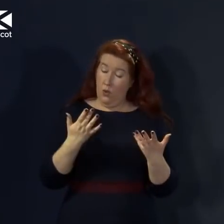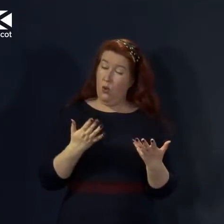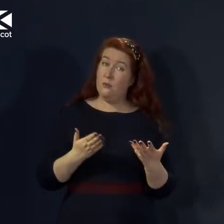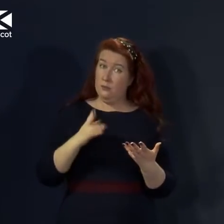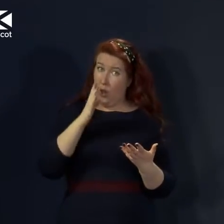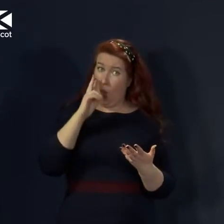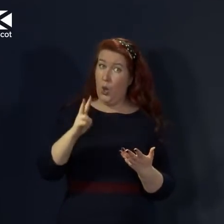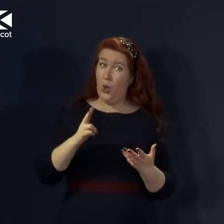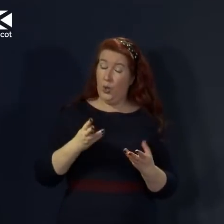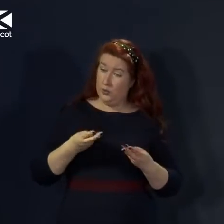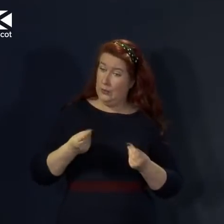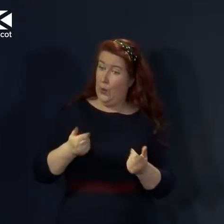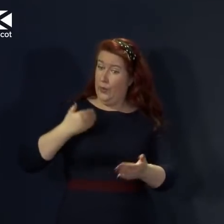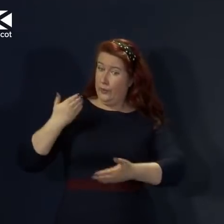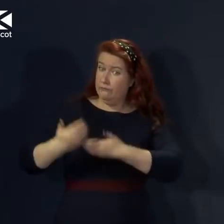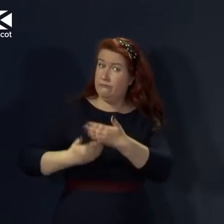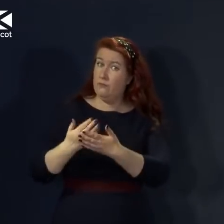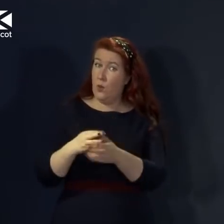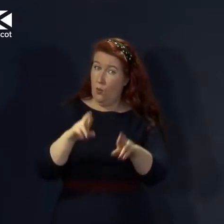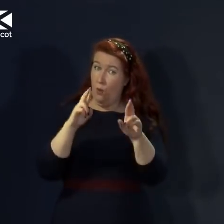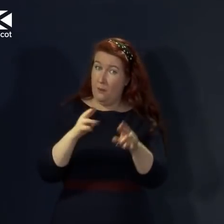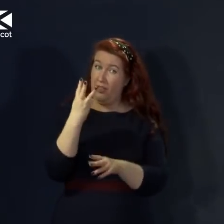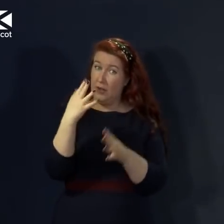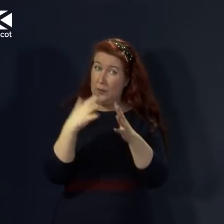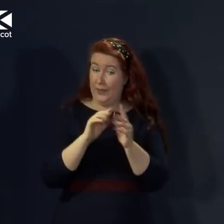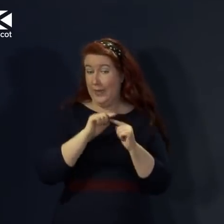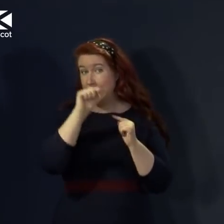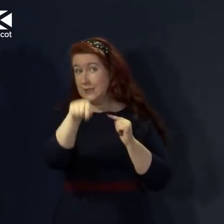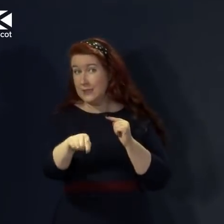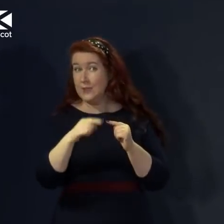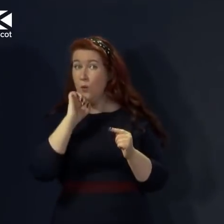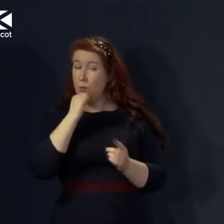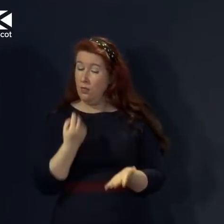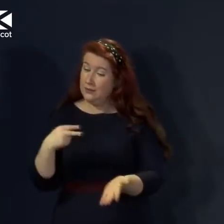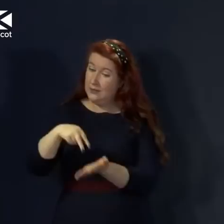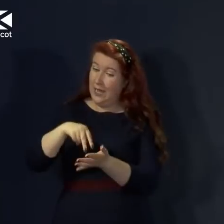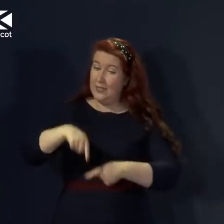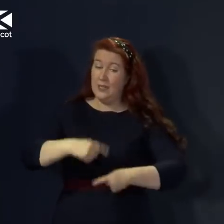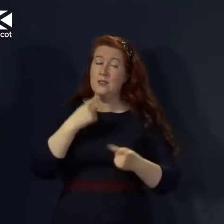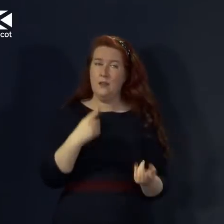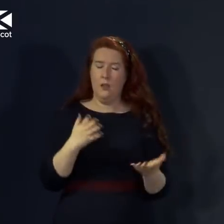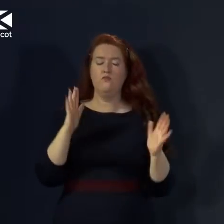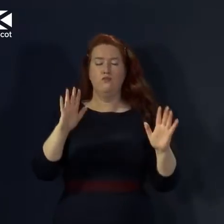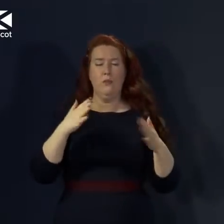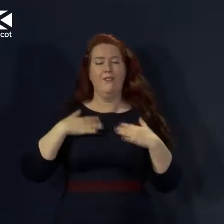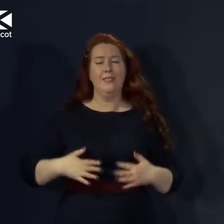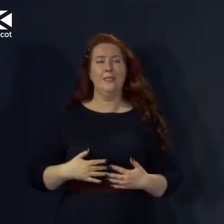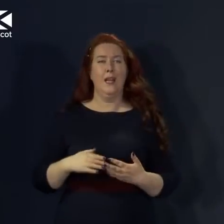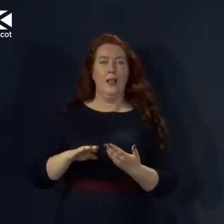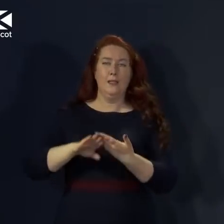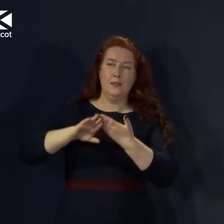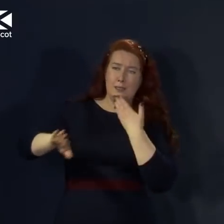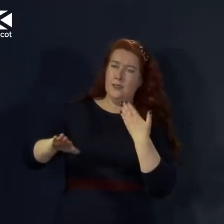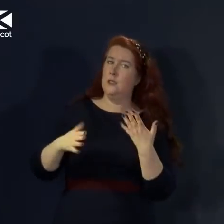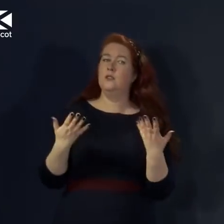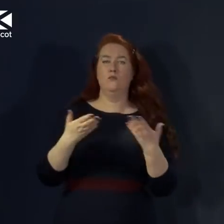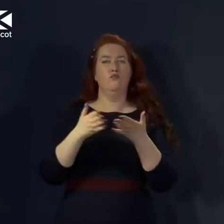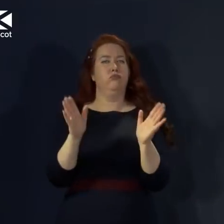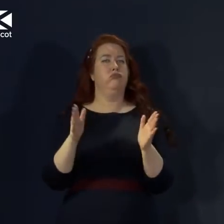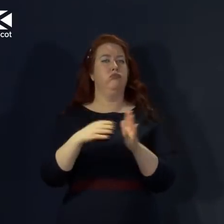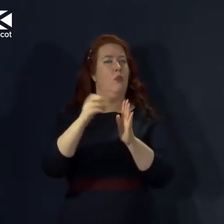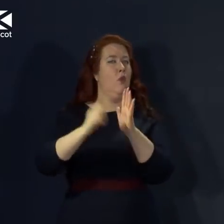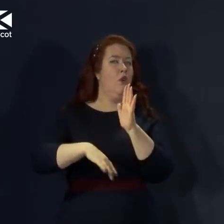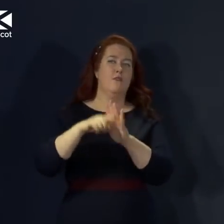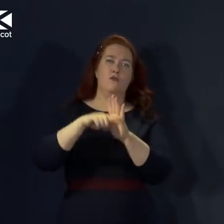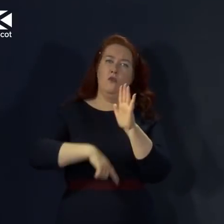hope, 3 weeks from now, I'll be standing here saying that relaxation of physical distancing can apply in other places. But